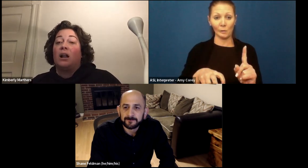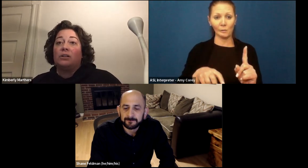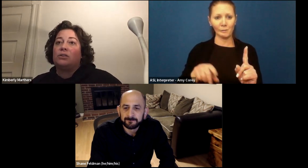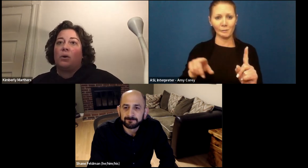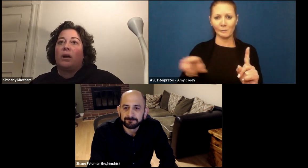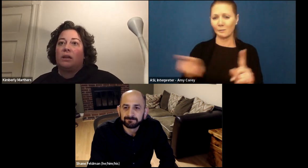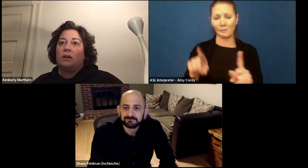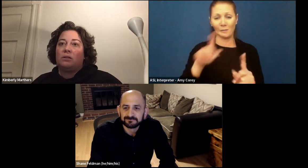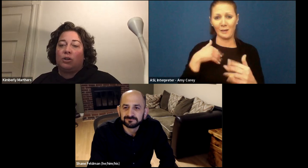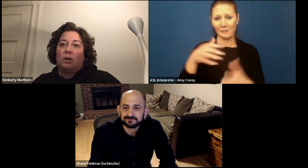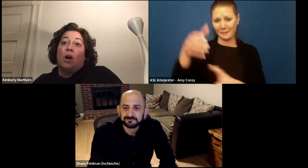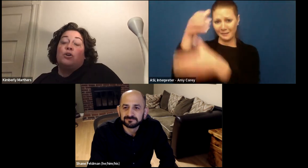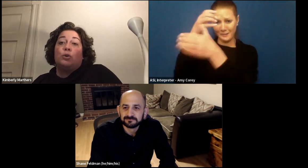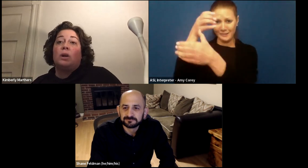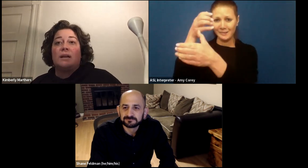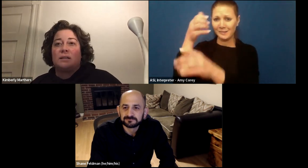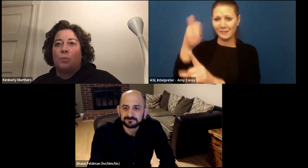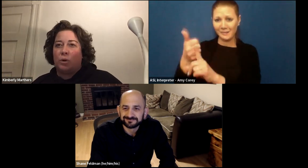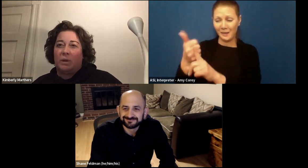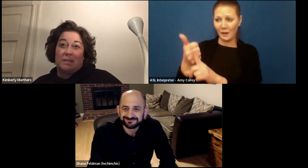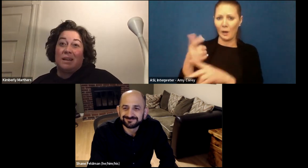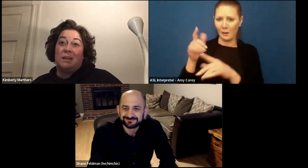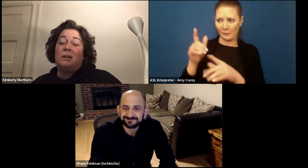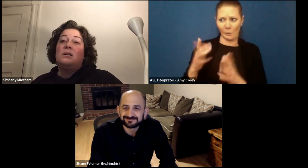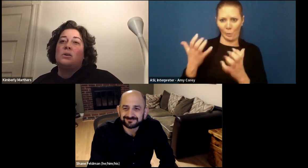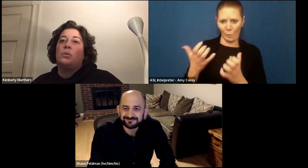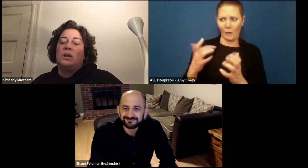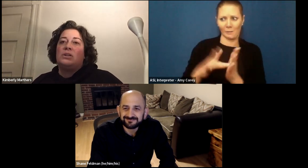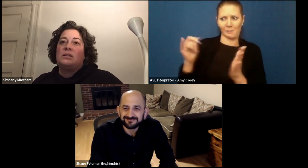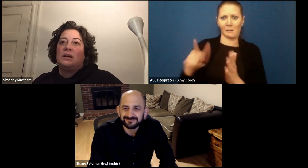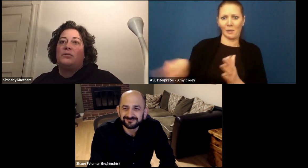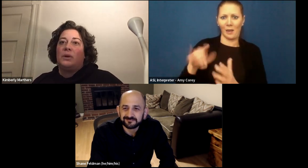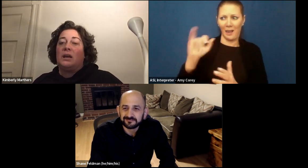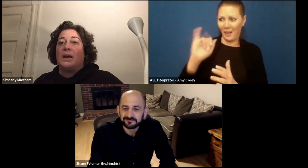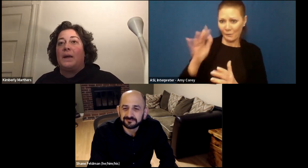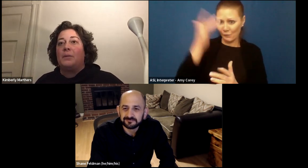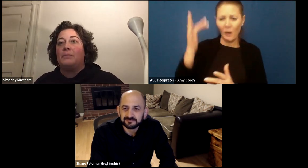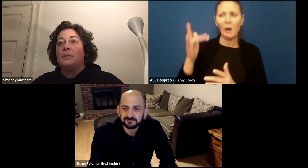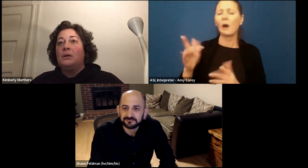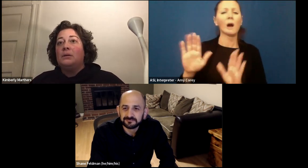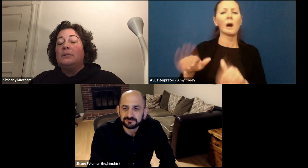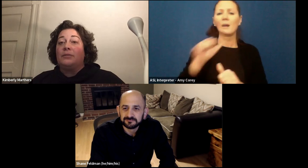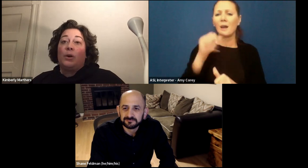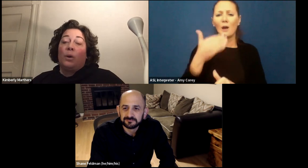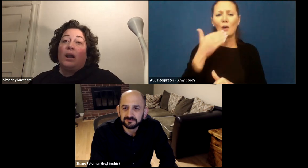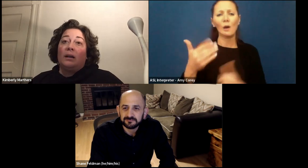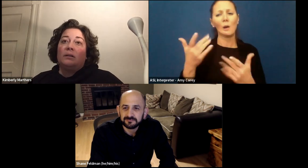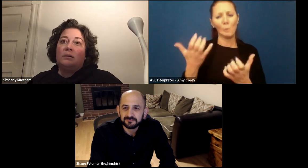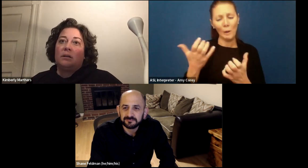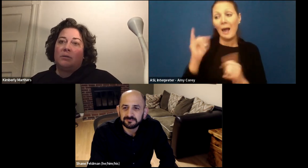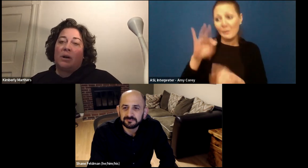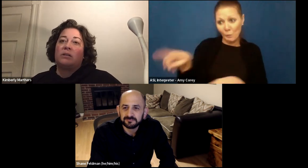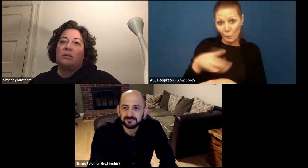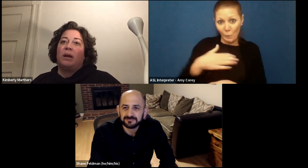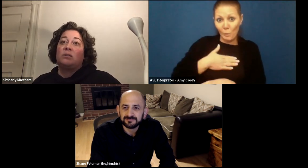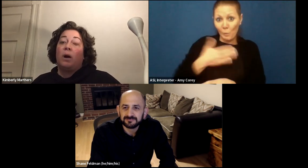of knowledge. So I think to underutilize them would be a sin. So we need to see if we can get them, if they're willing